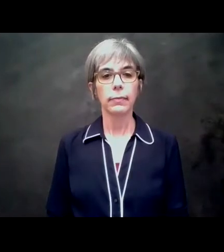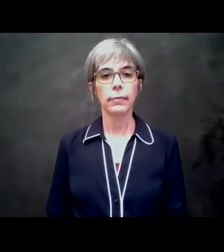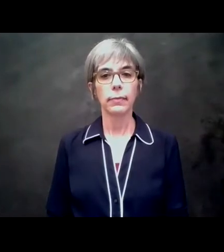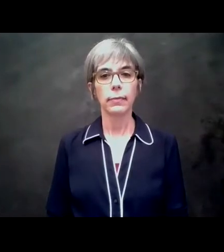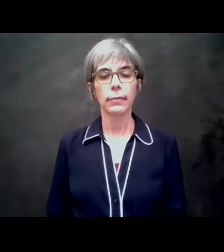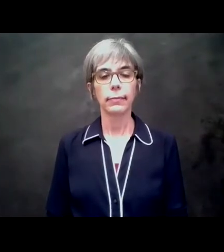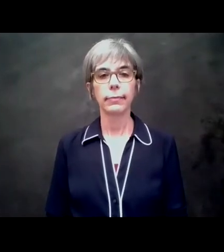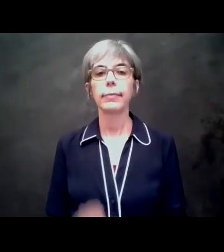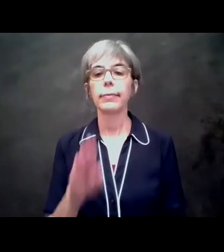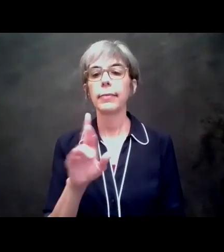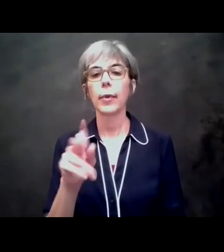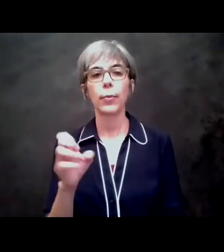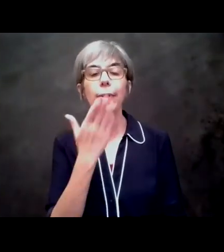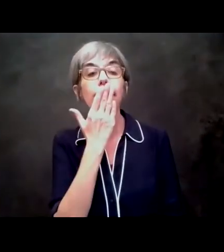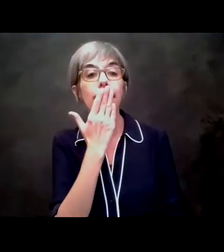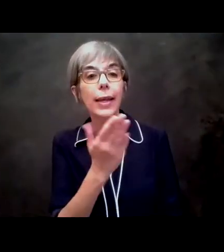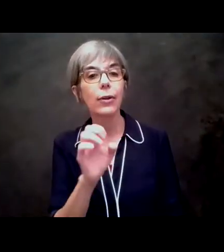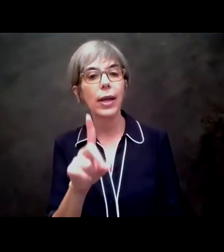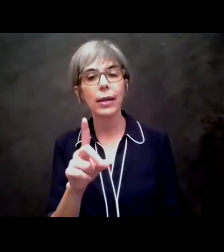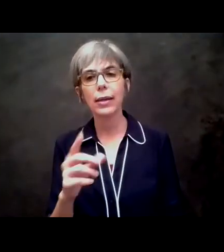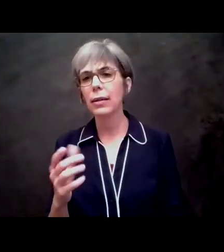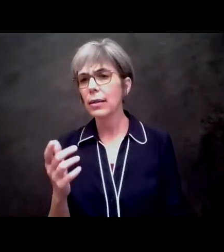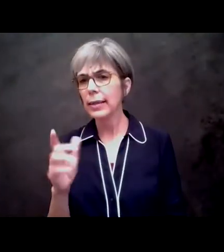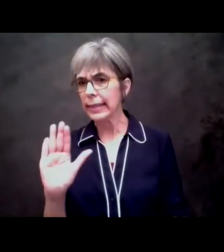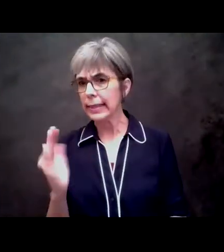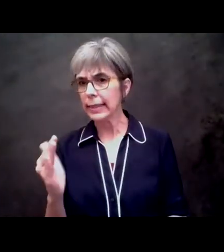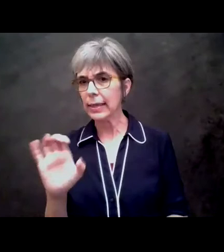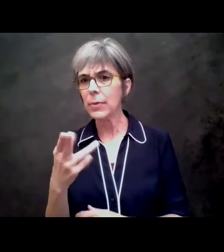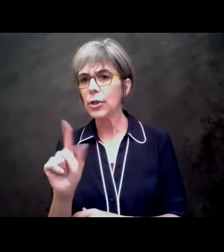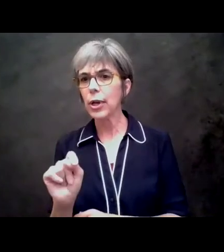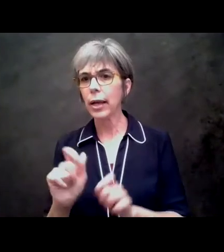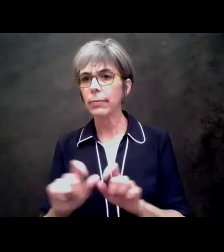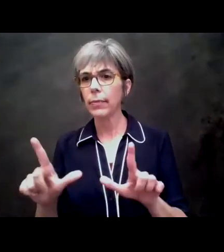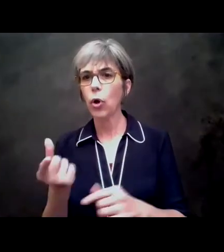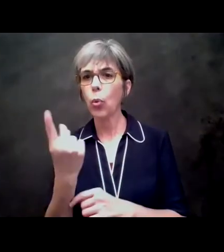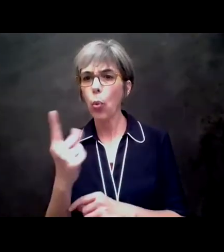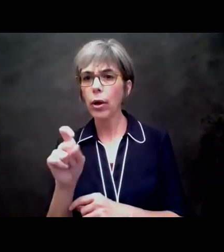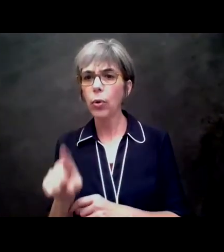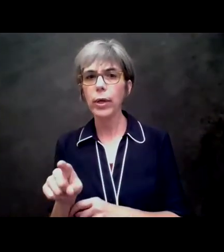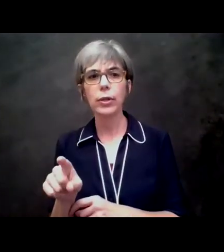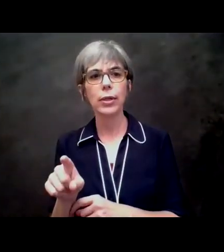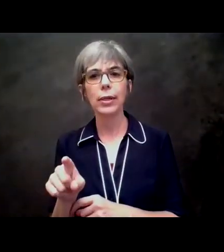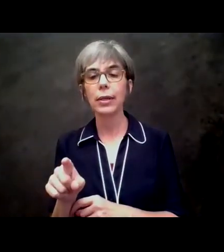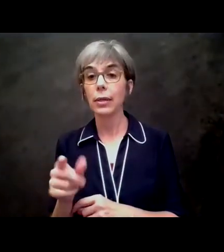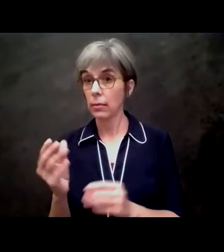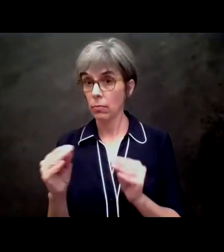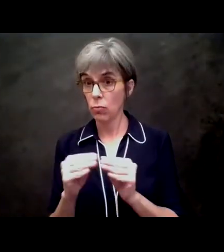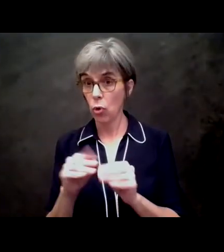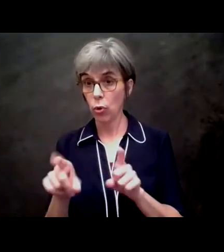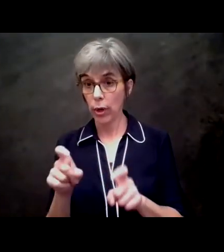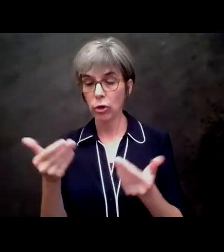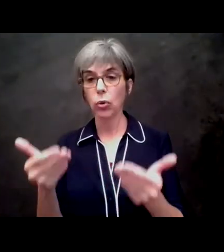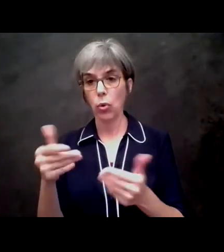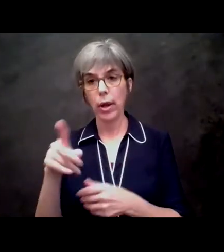Thank you very much, Ed. It looks like we only had one question that's still left in the chat, so please type in any questions that you may have